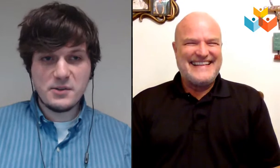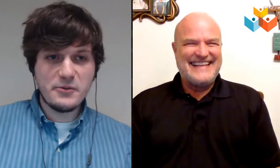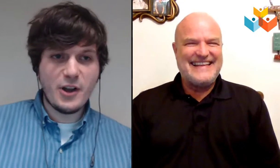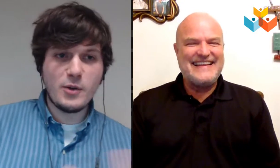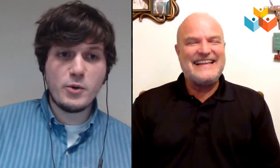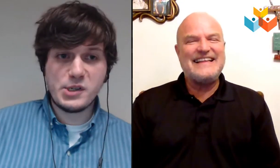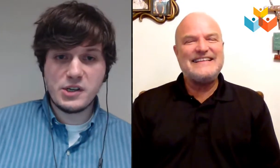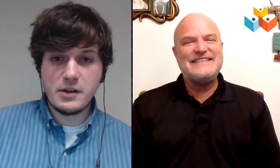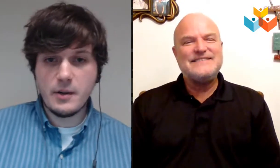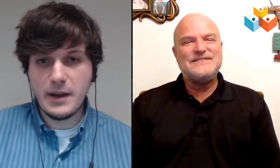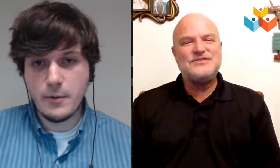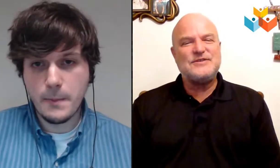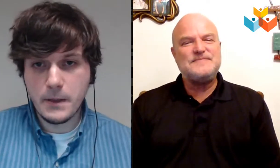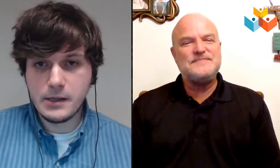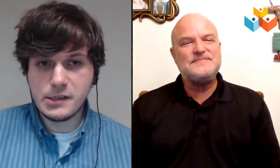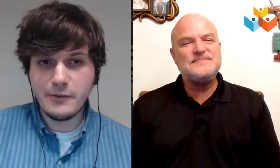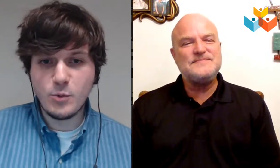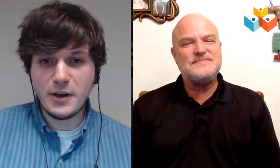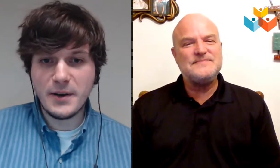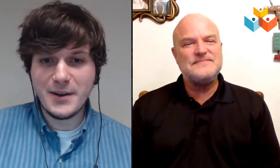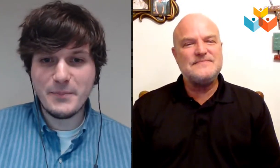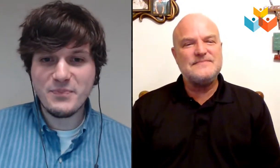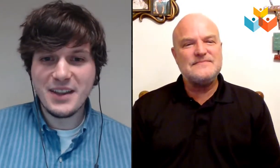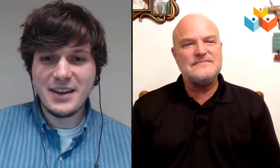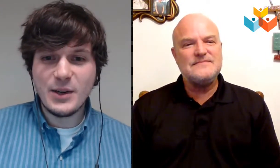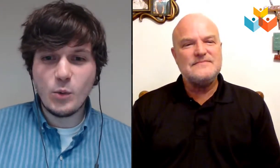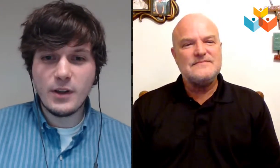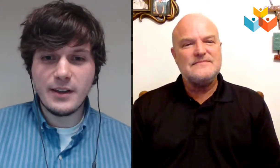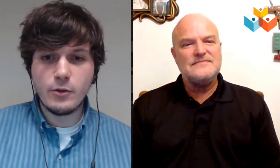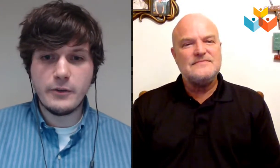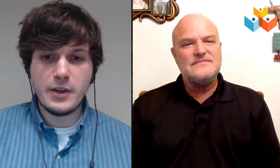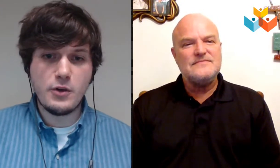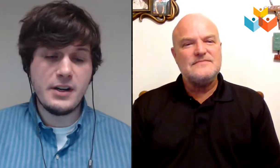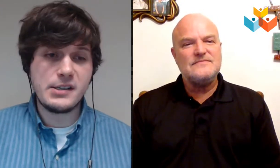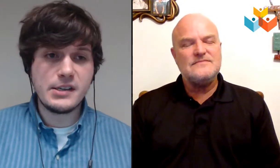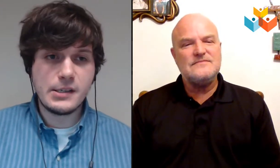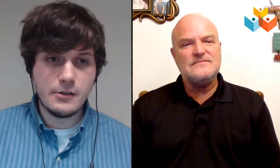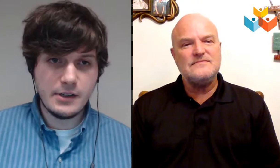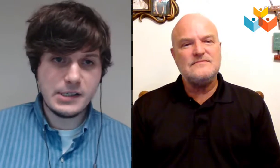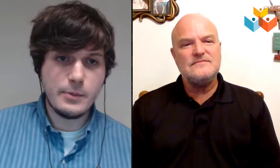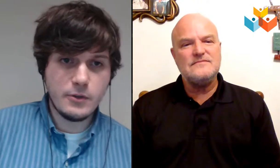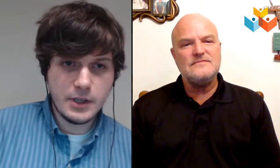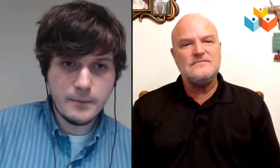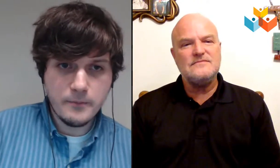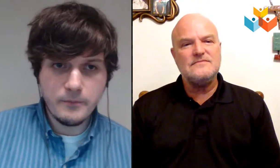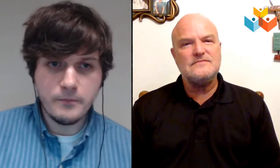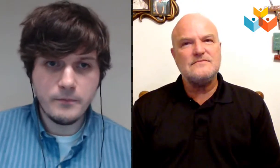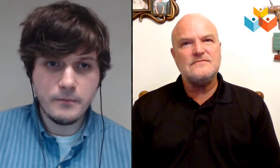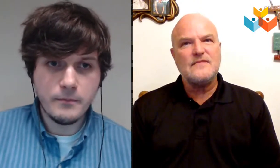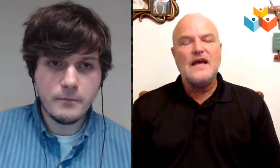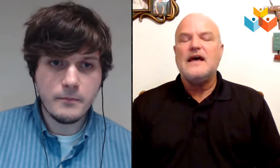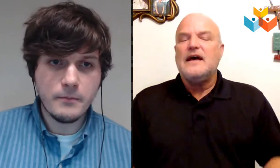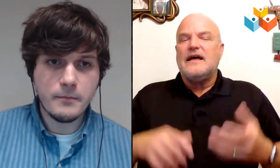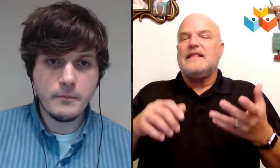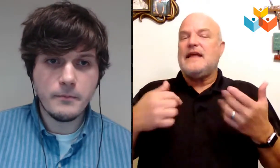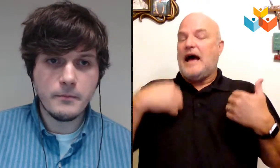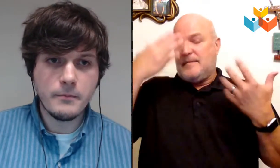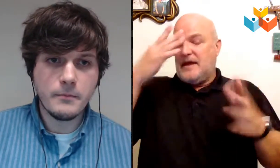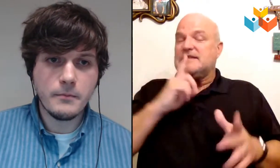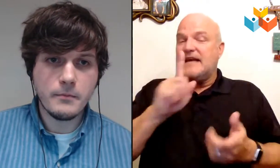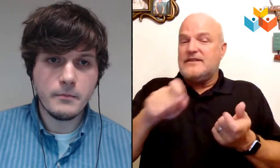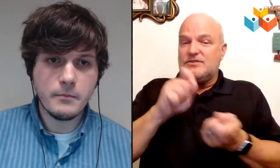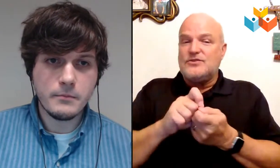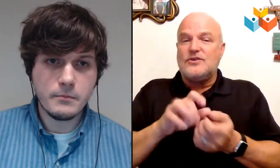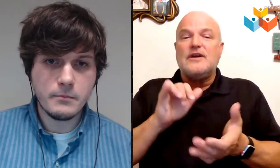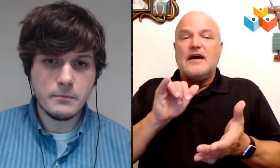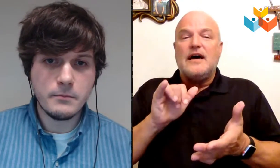Tony has a follow-up question about his loved one. What level of hearing is considered a disability? I'm